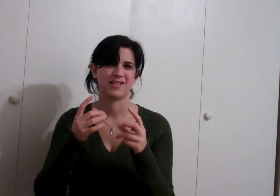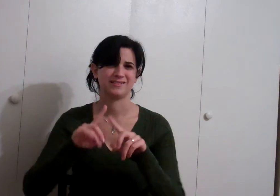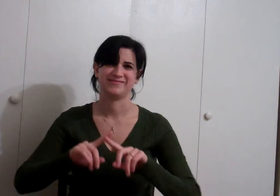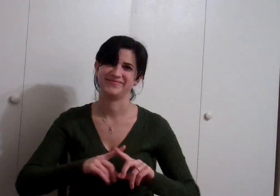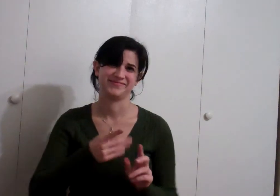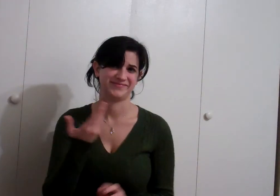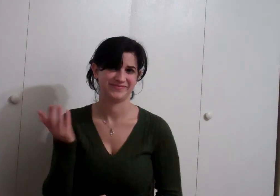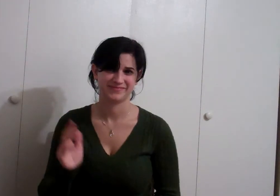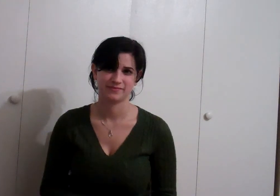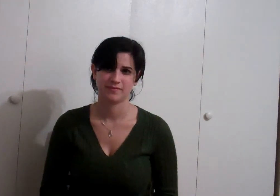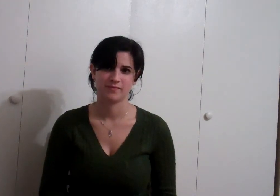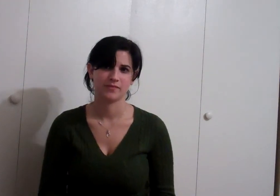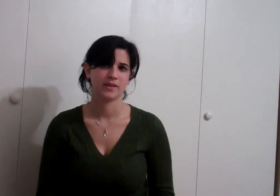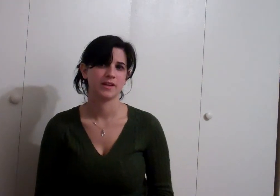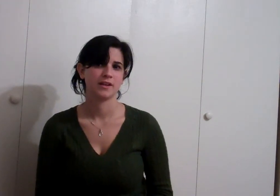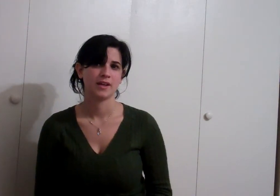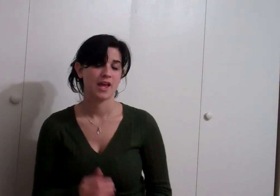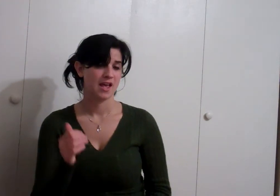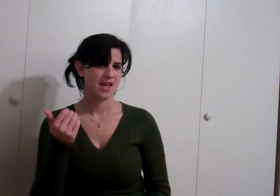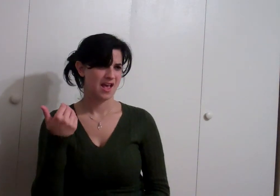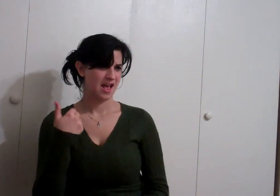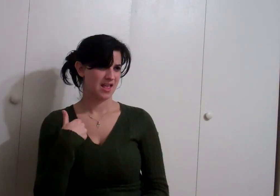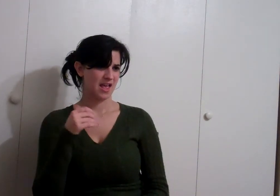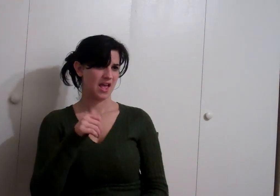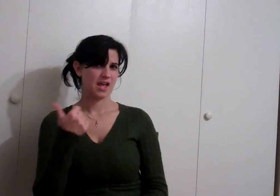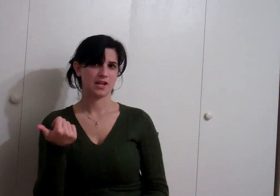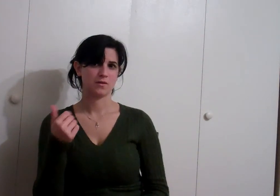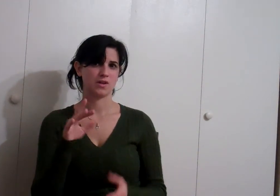I don't think it's agenda. I don't think that's what they're thinking. I think